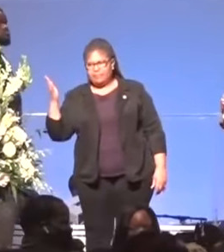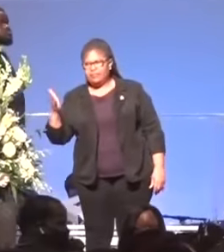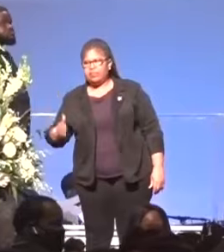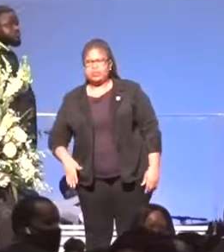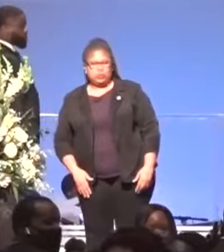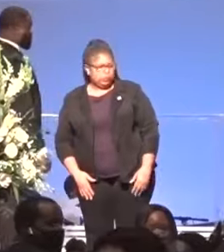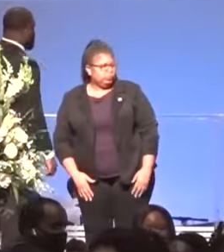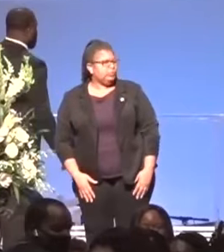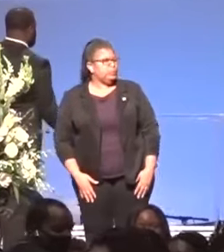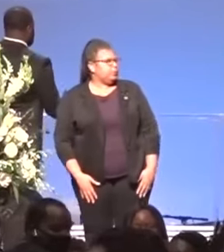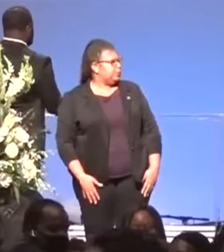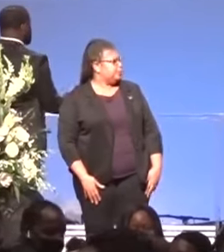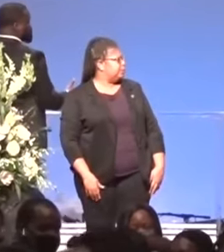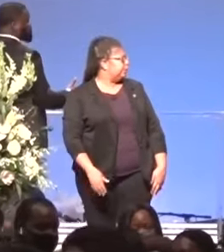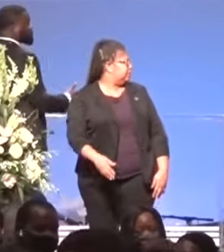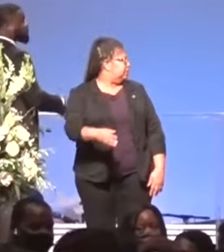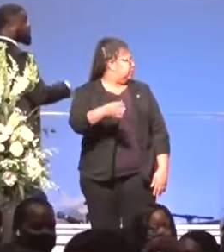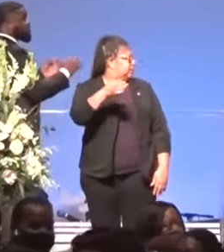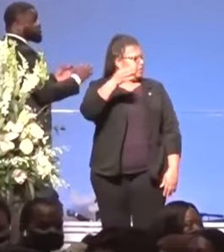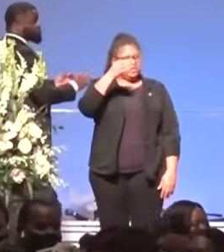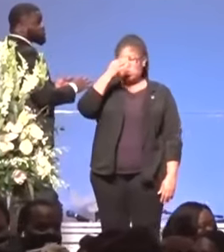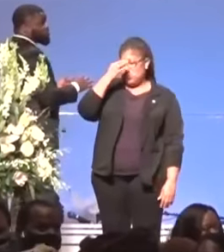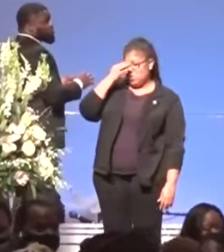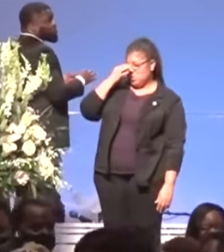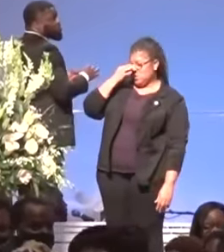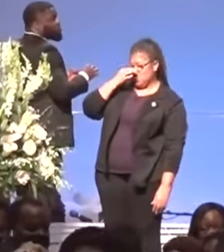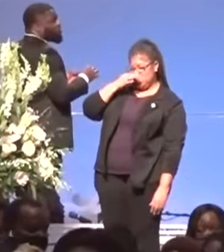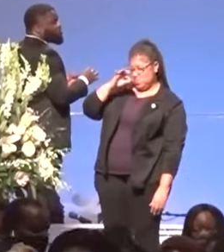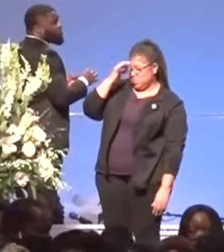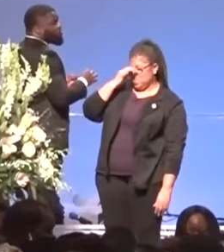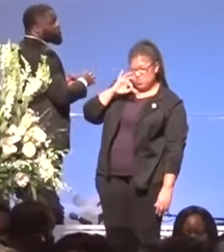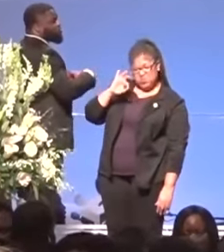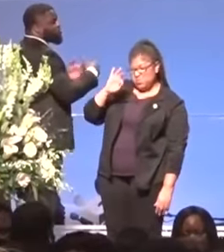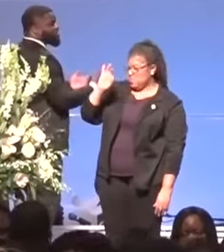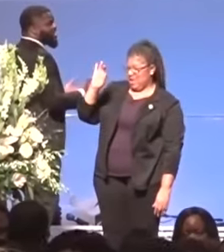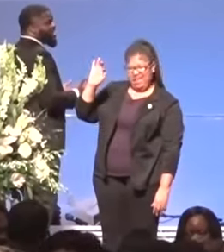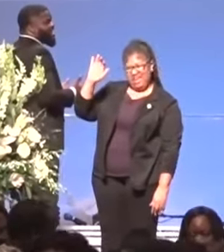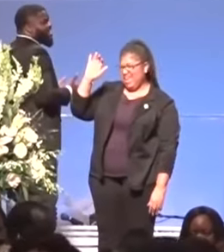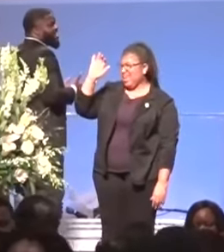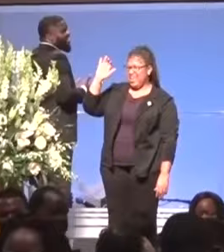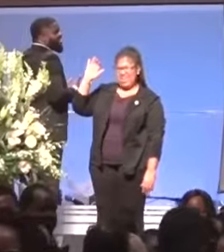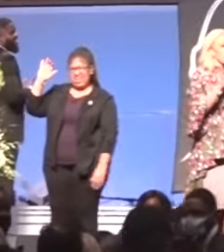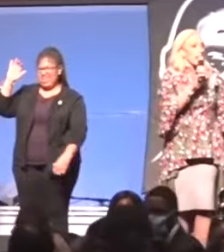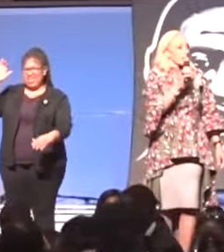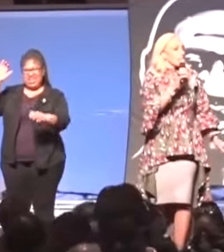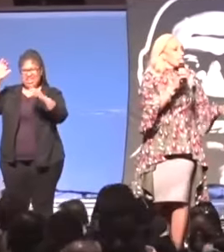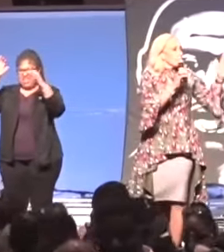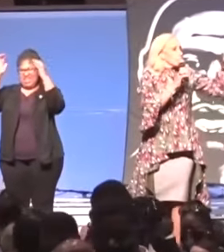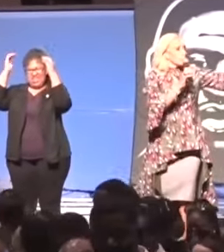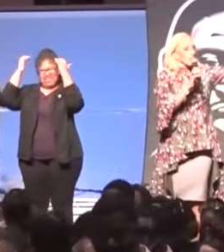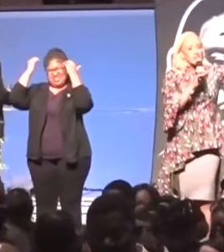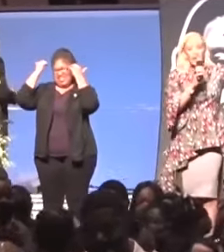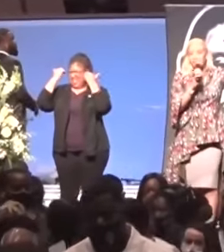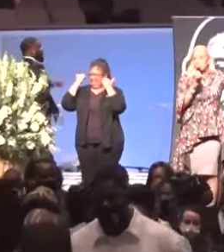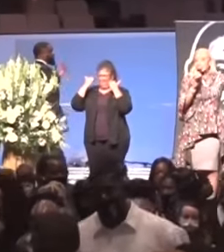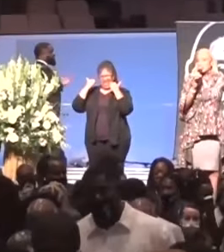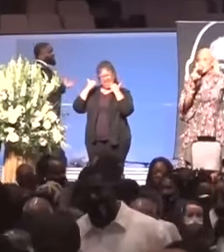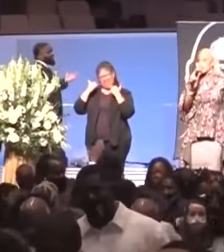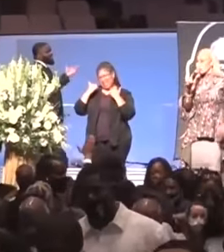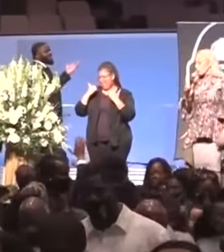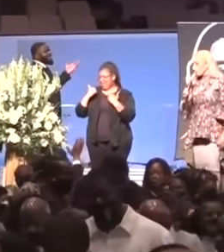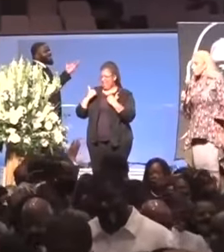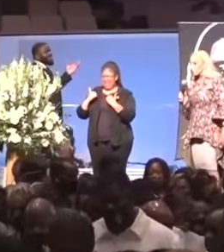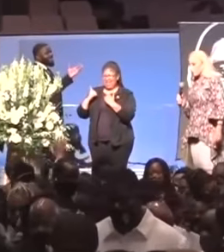There we go. Yes. And you can come around to the front if you want to catch up with someone there through the lobby. Please